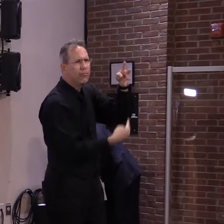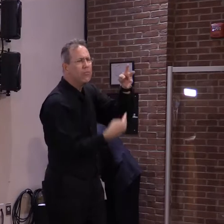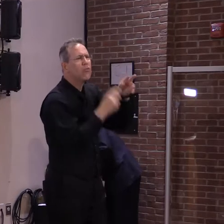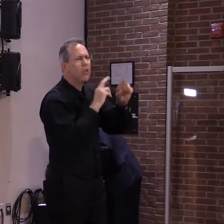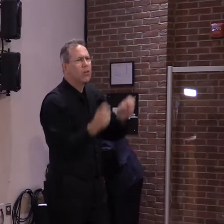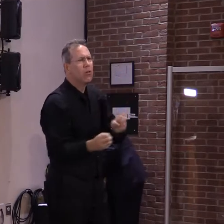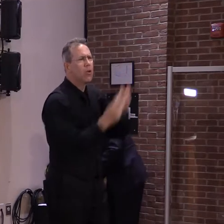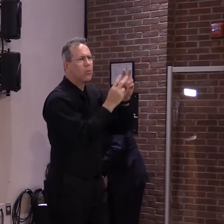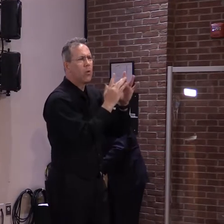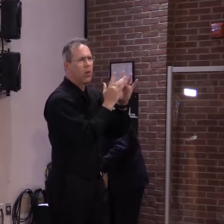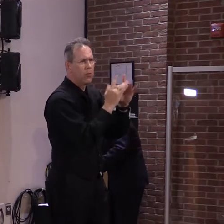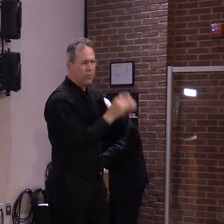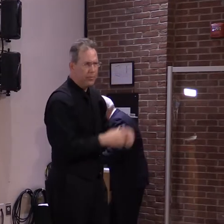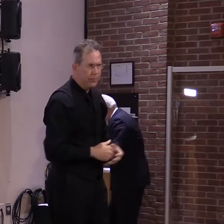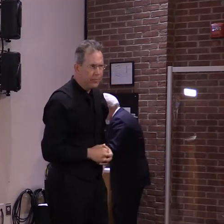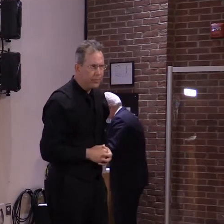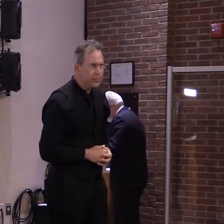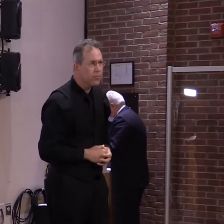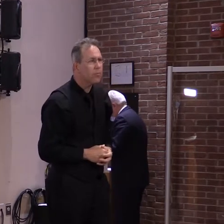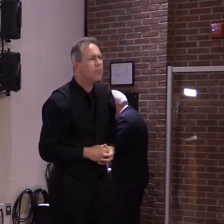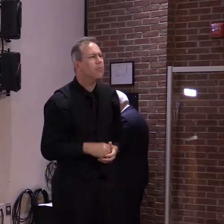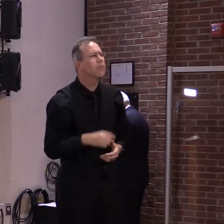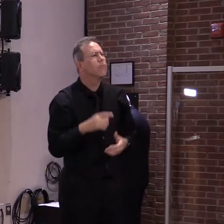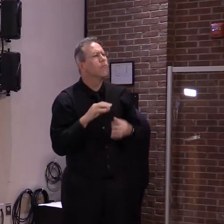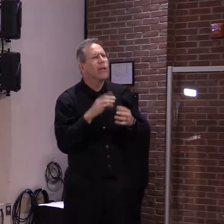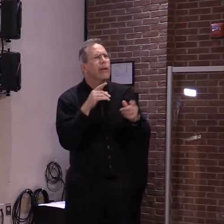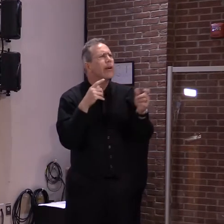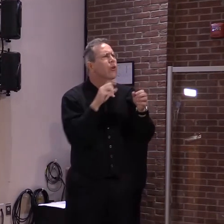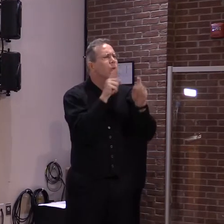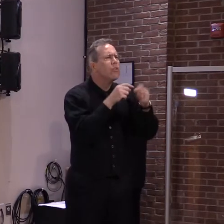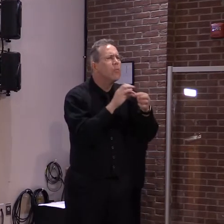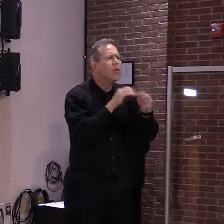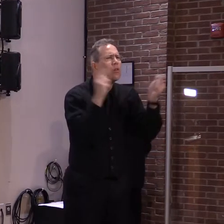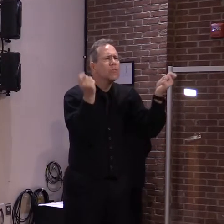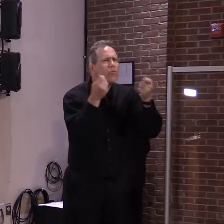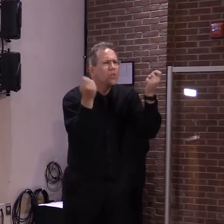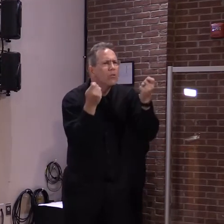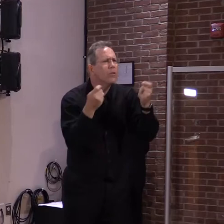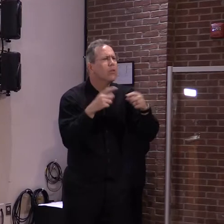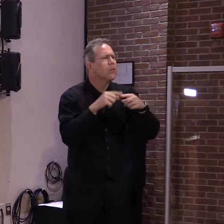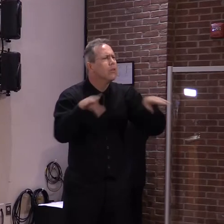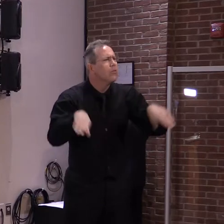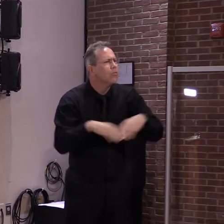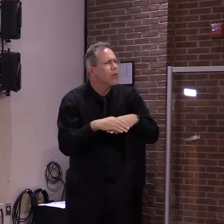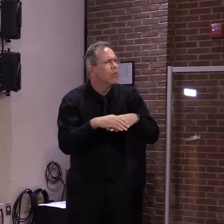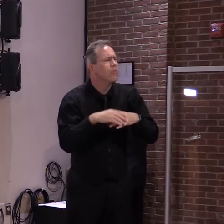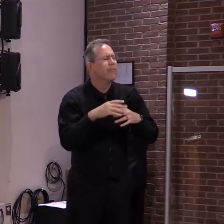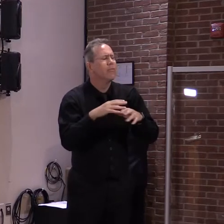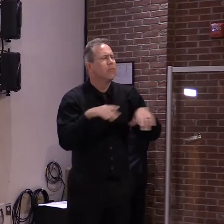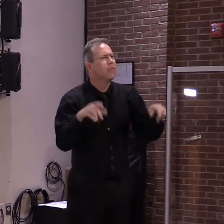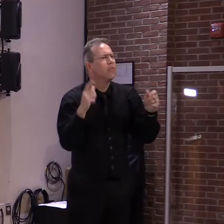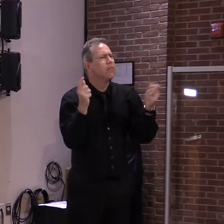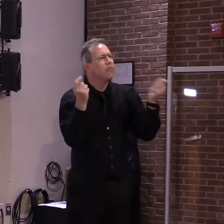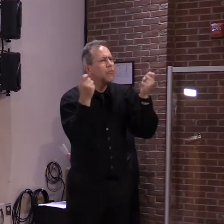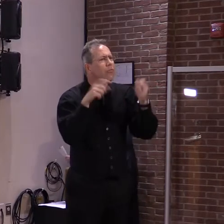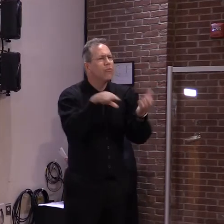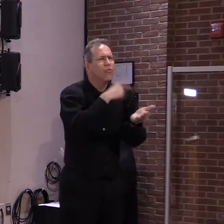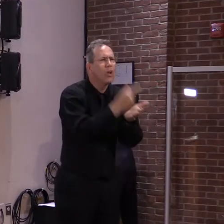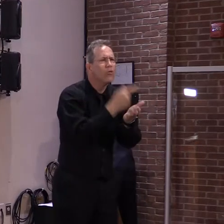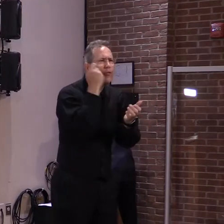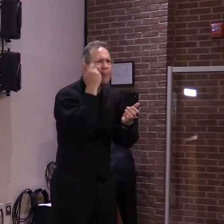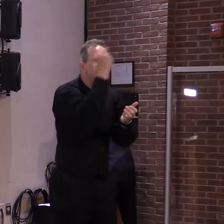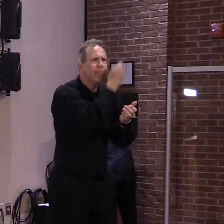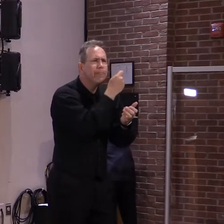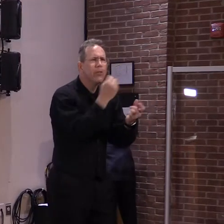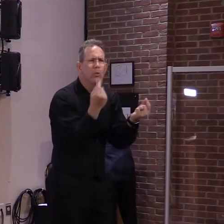our graduation and end of year celebrations guidance. Has been our practice throughout the year. We anticipate the need for